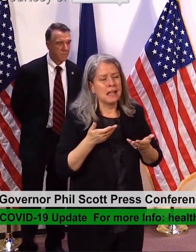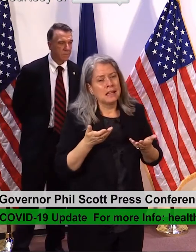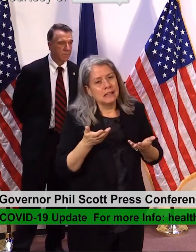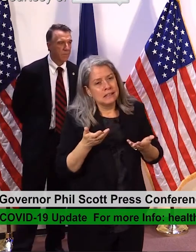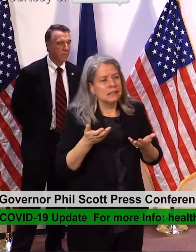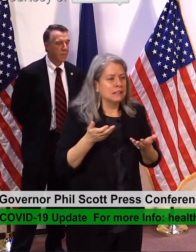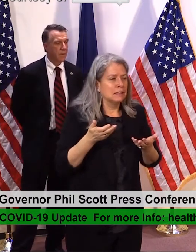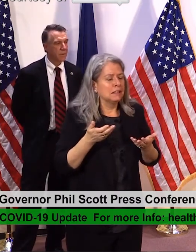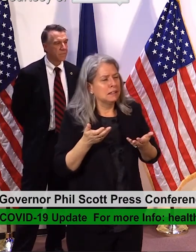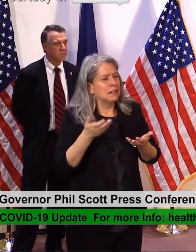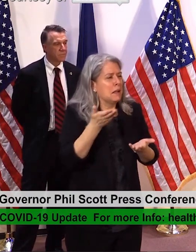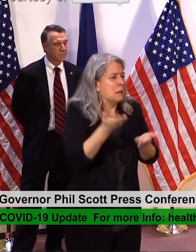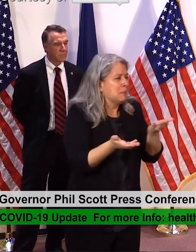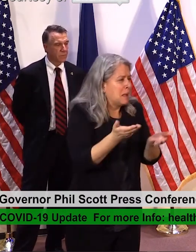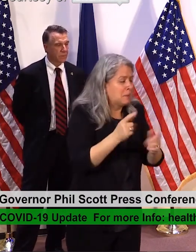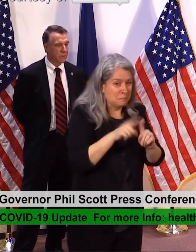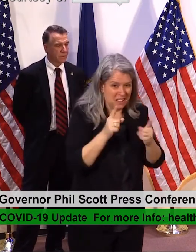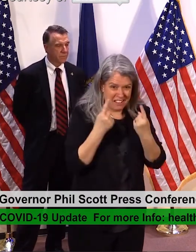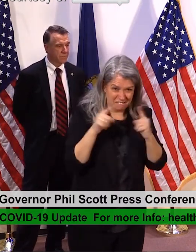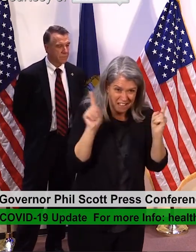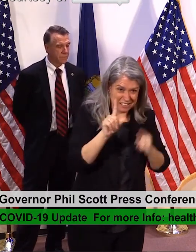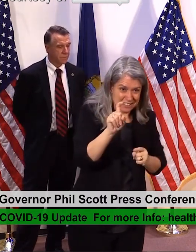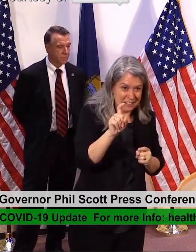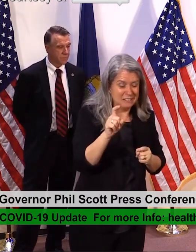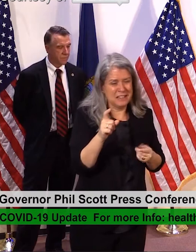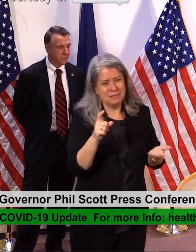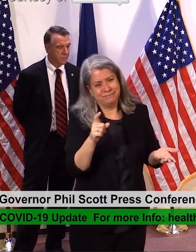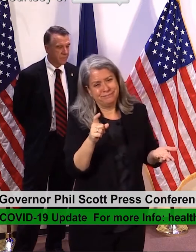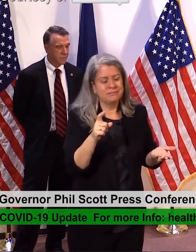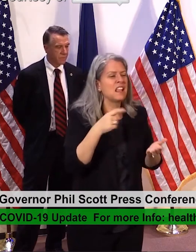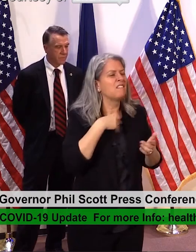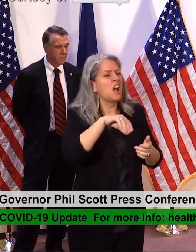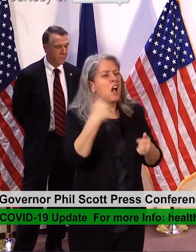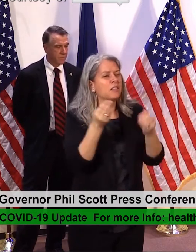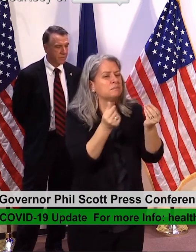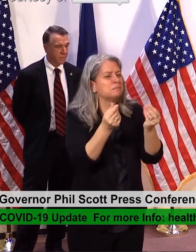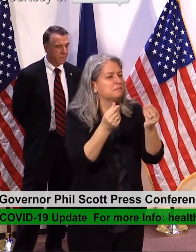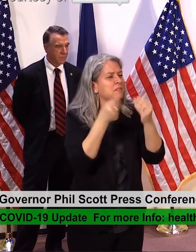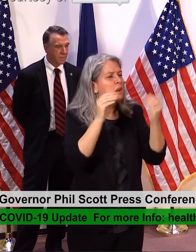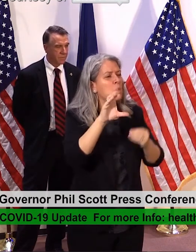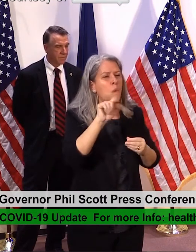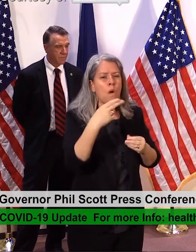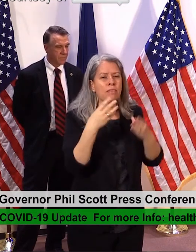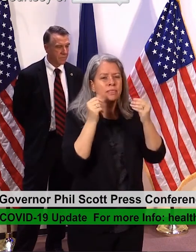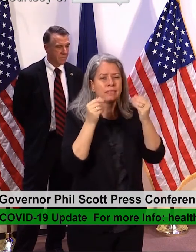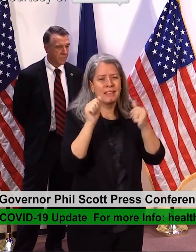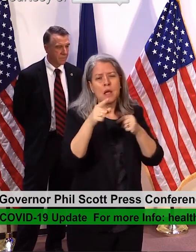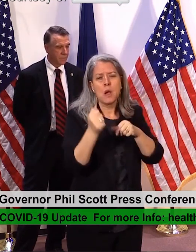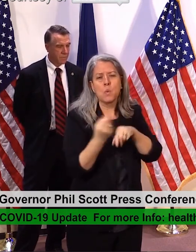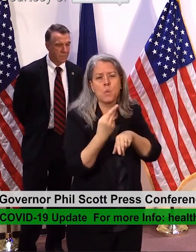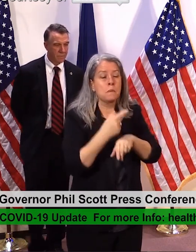reasonable, but may not be the most effective. But there are other cloth materials that can be used in lieu of an